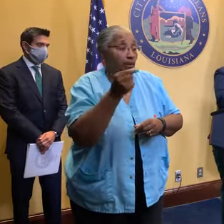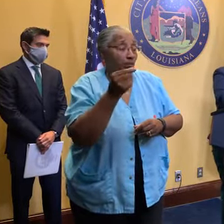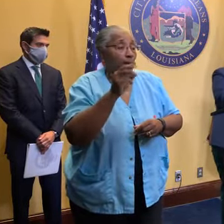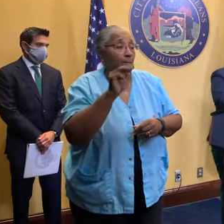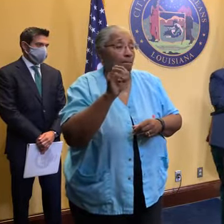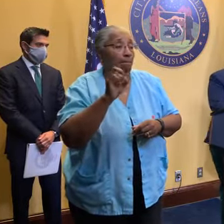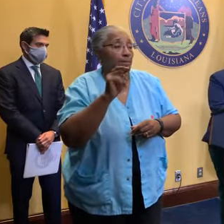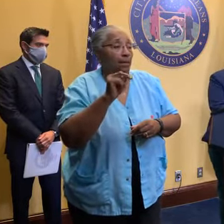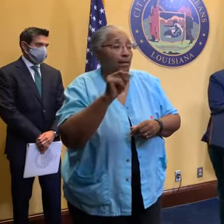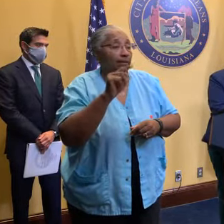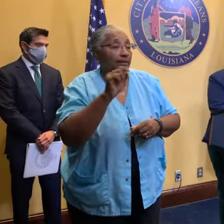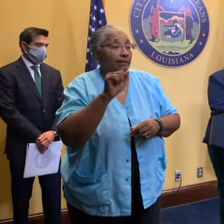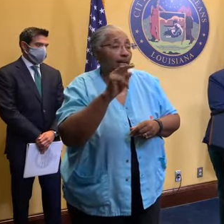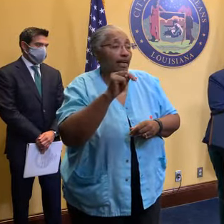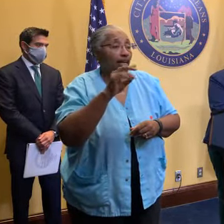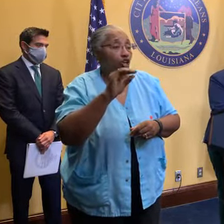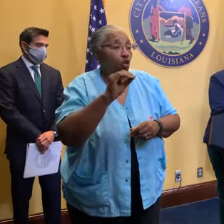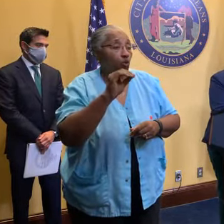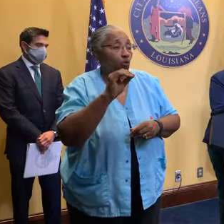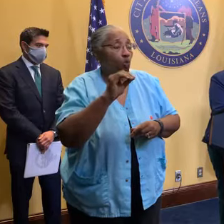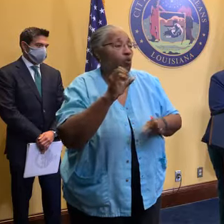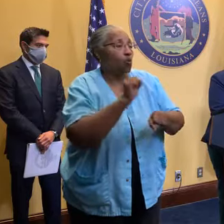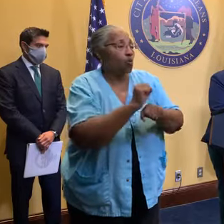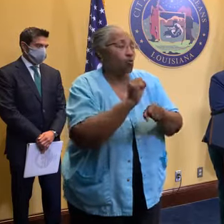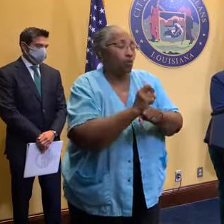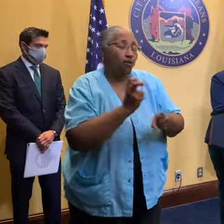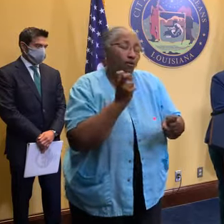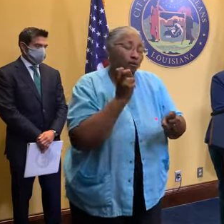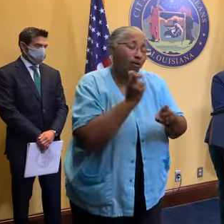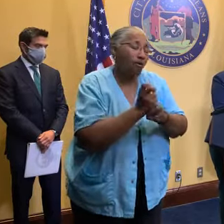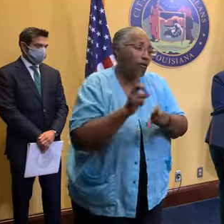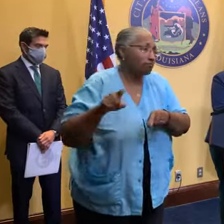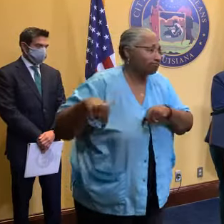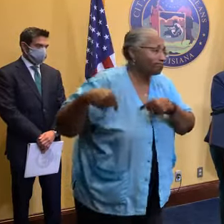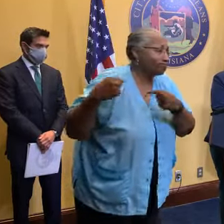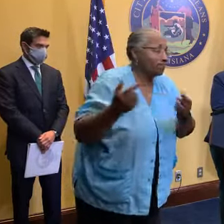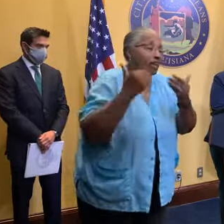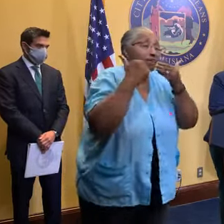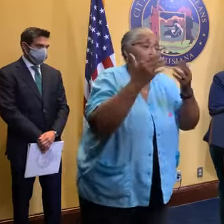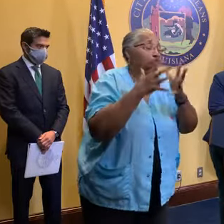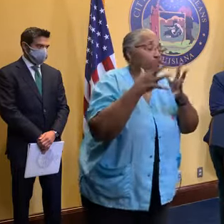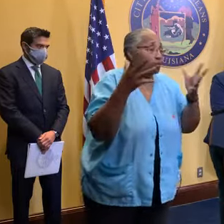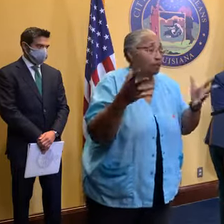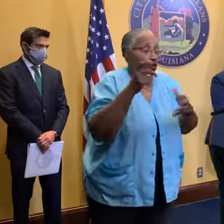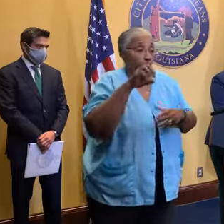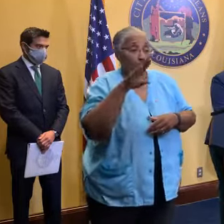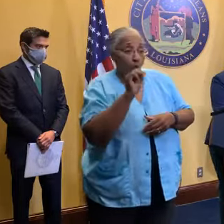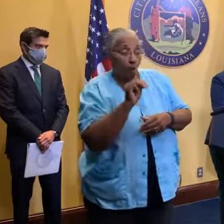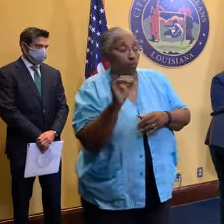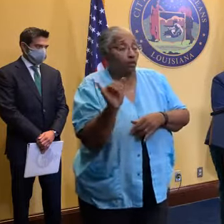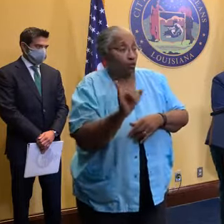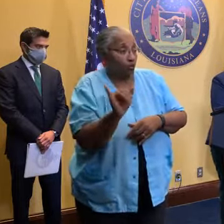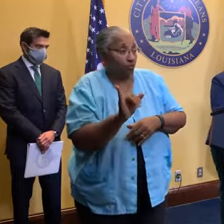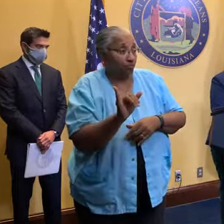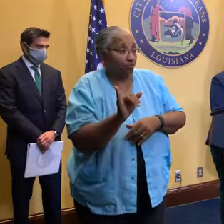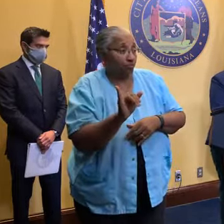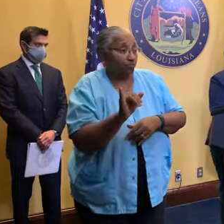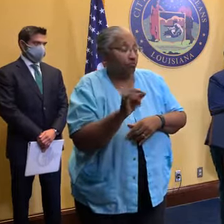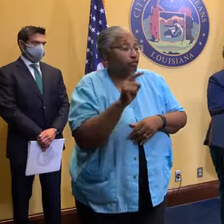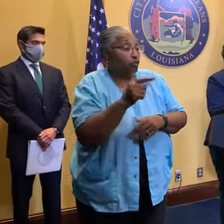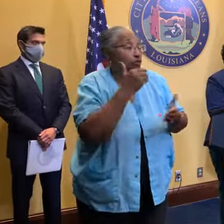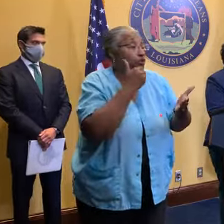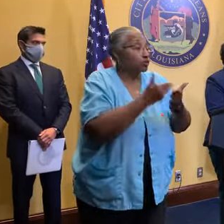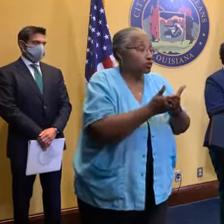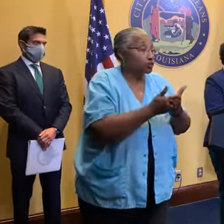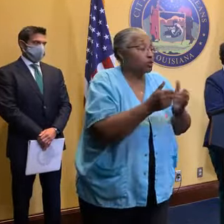forward. He's worked so hard. Thank you so much, Gilbert. Thank you so much, and thank you so much, Norm. You know, you're only as effective